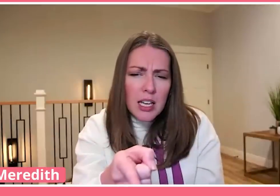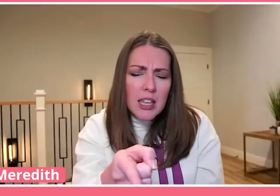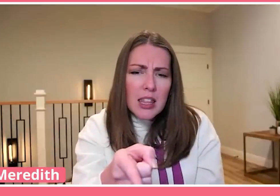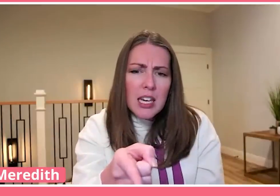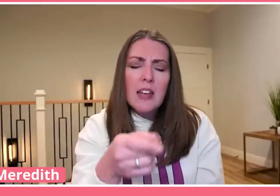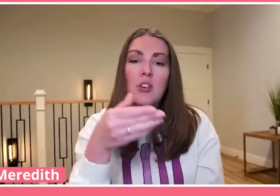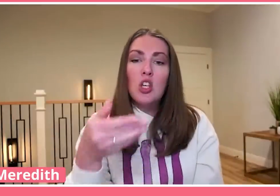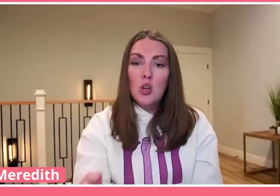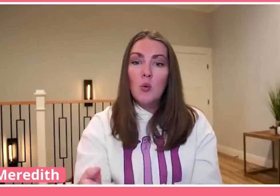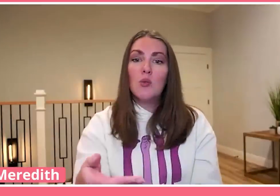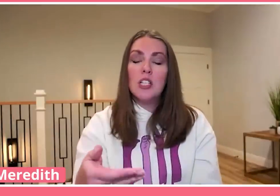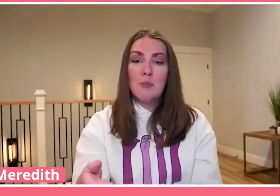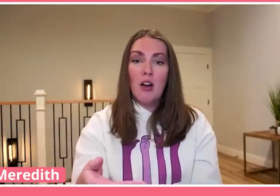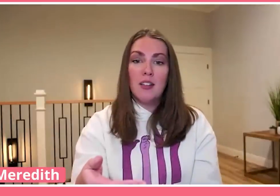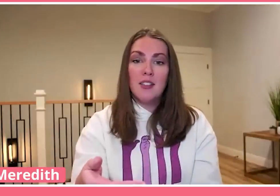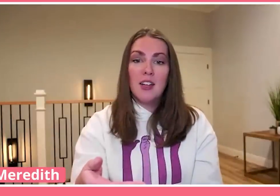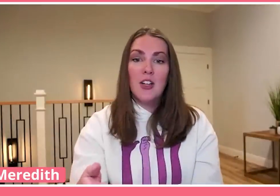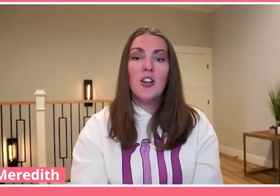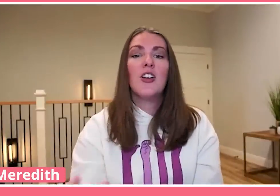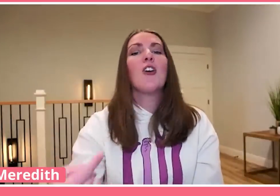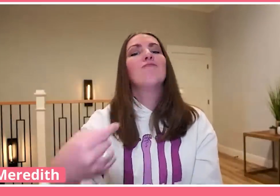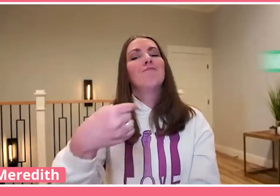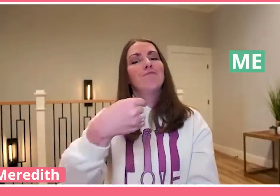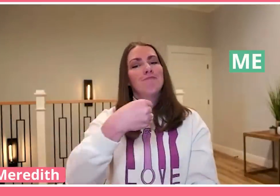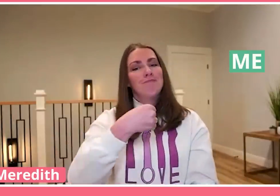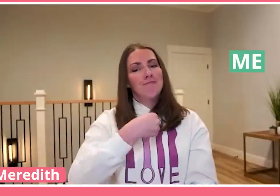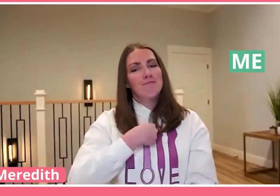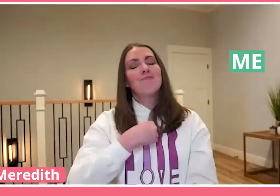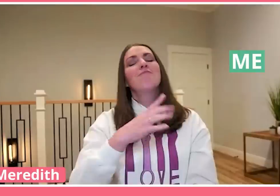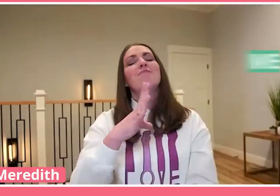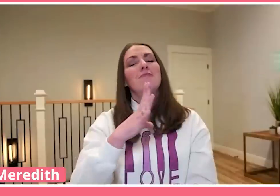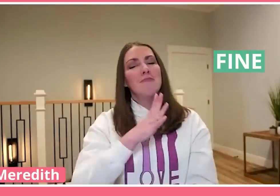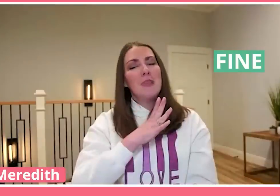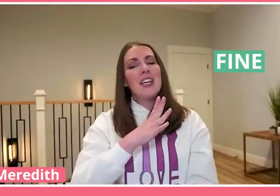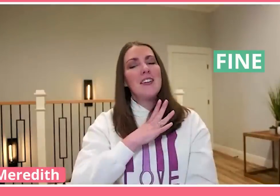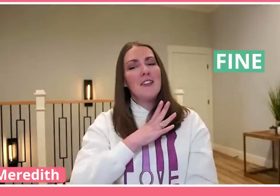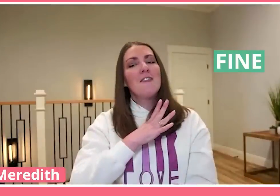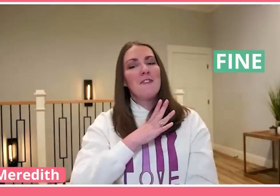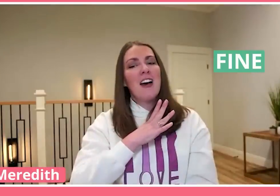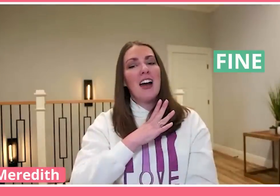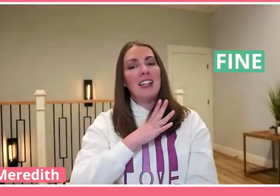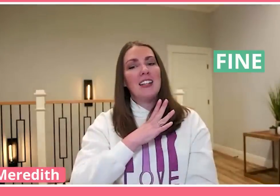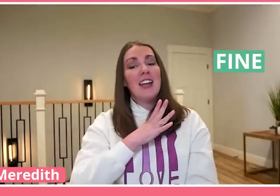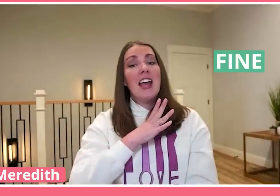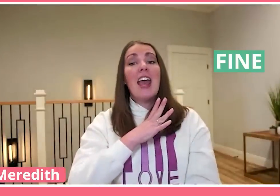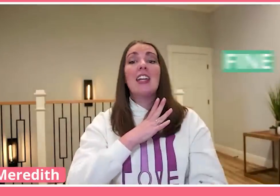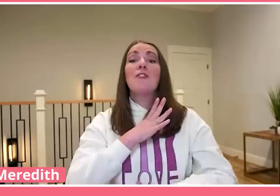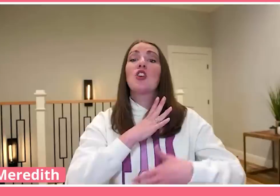Then if you would respond, you're going to go, me, fine. And if you're